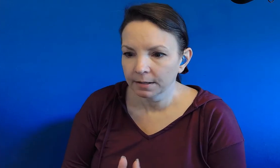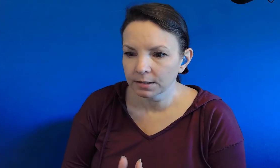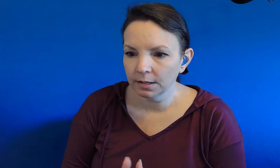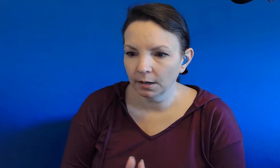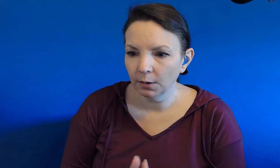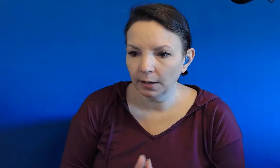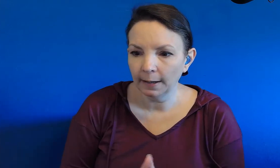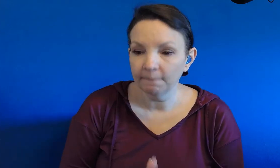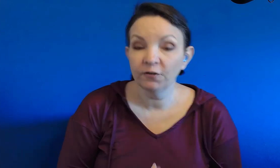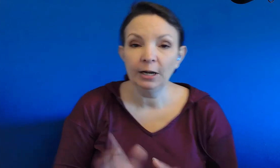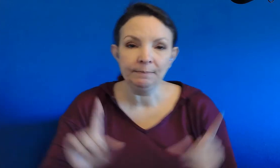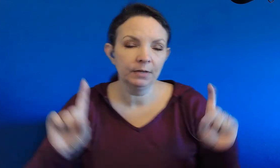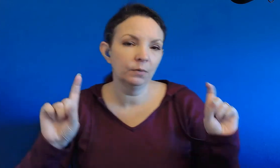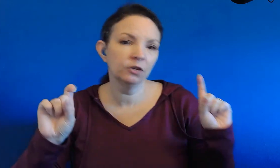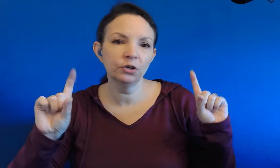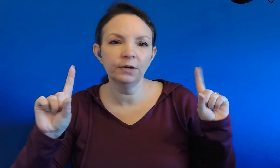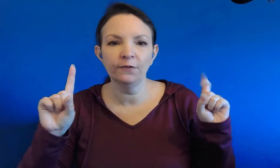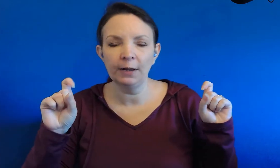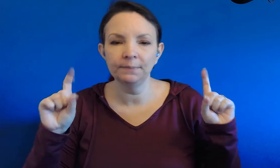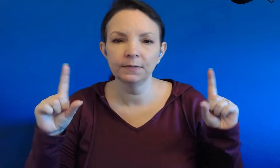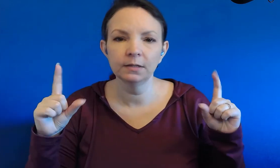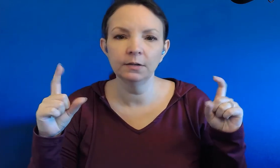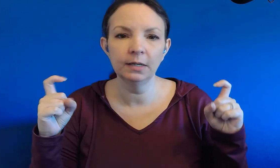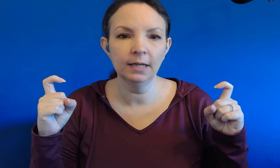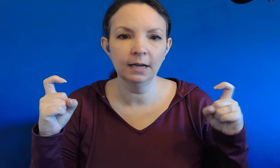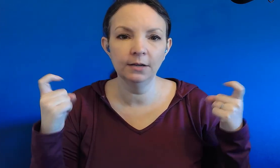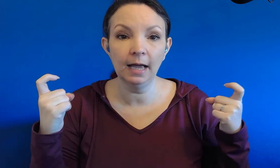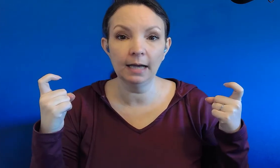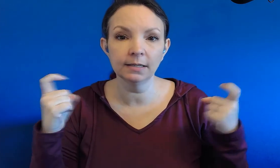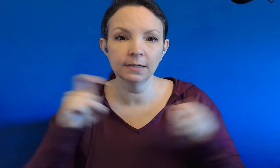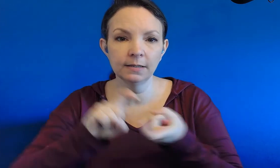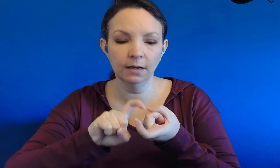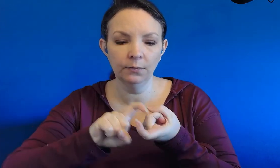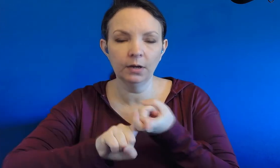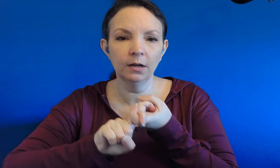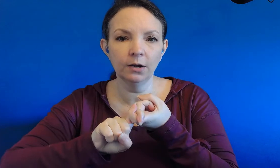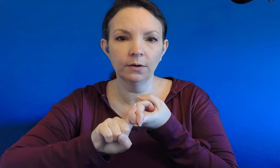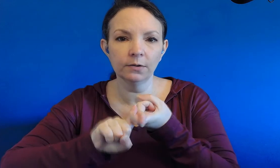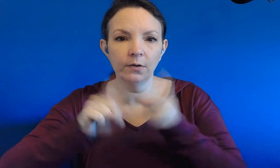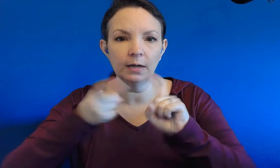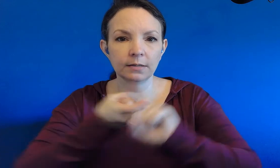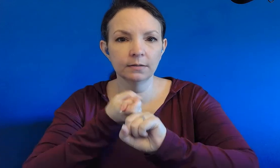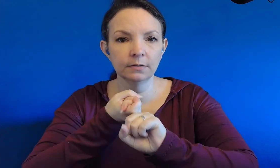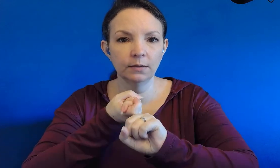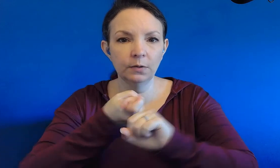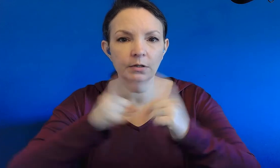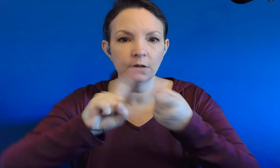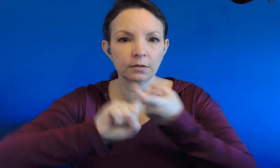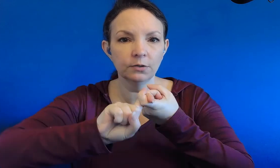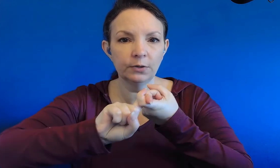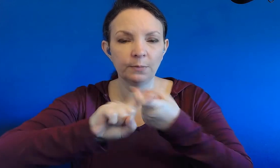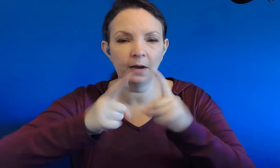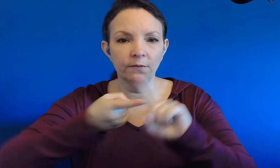So fun. I want to show you fun. So you take your X and we're going to go across. We're just going to switch back and forth.